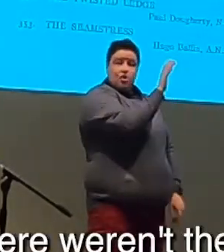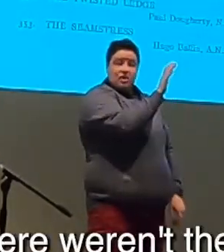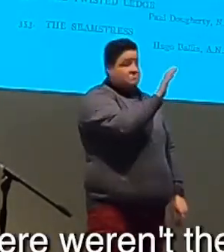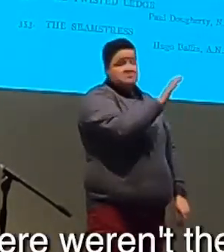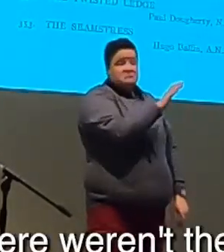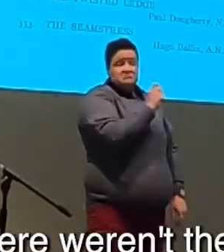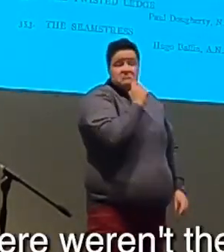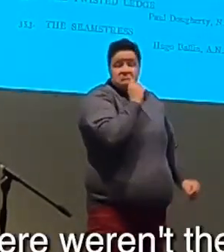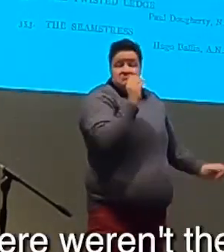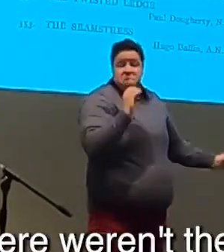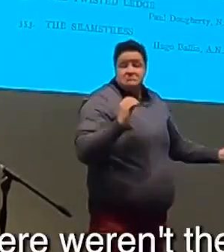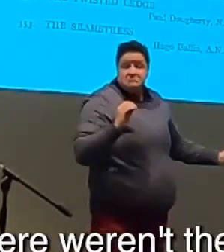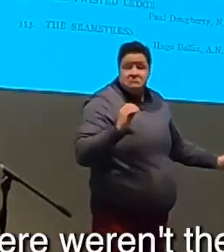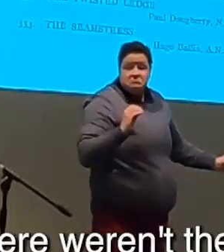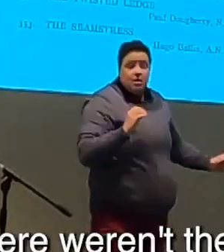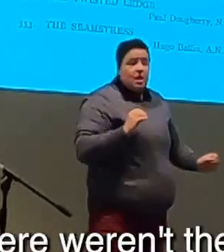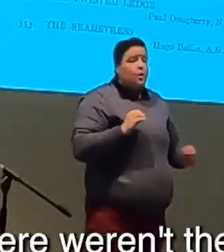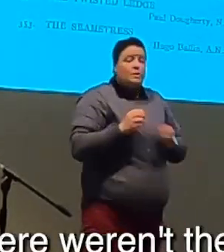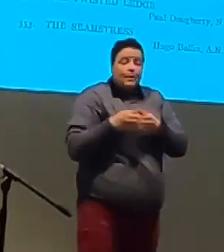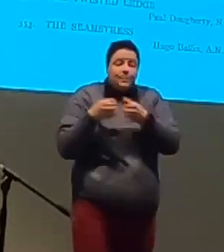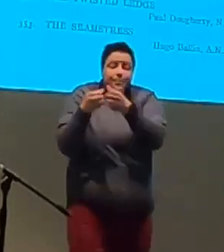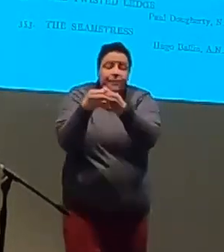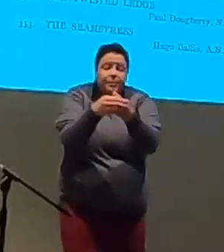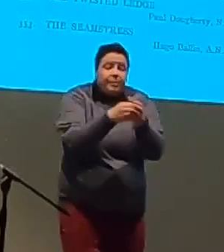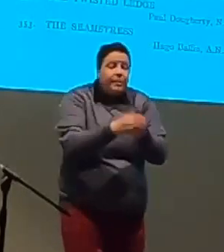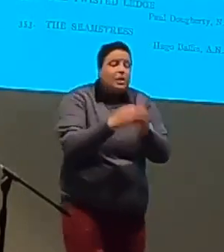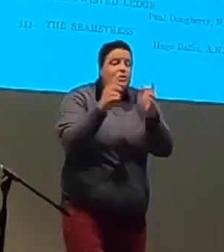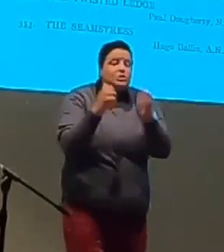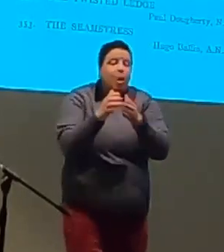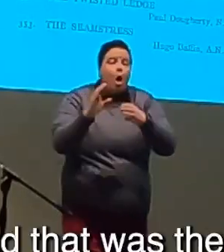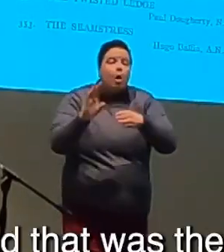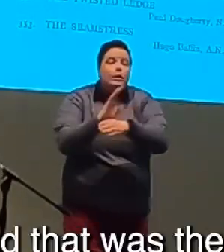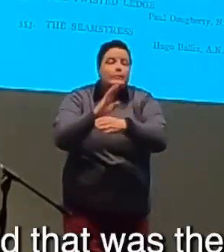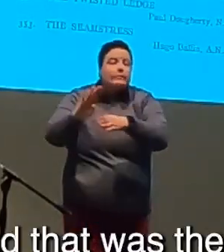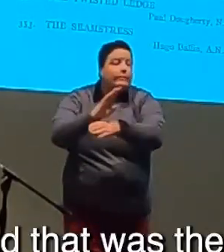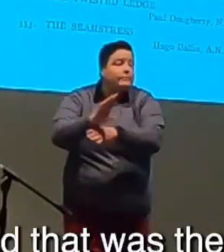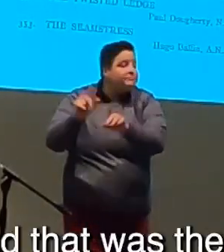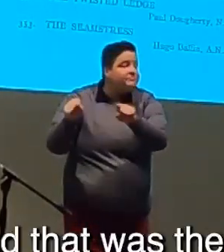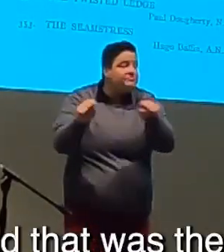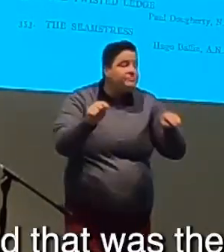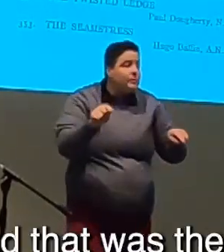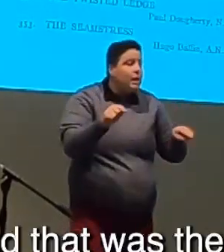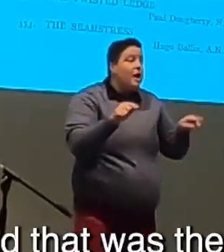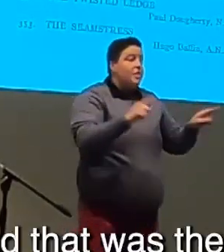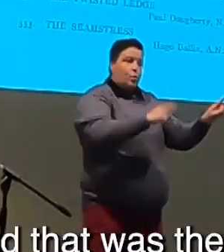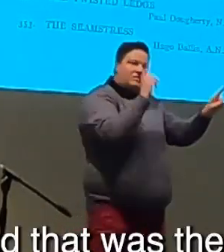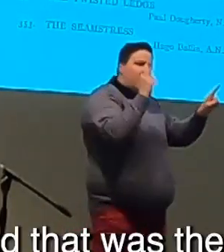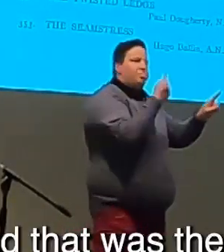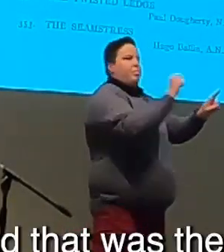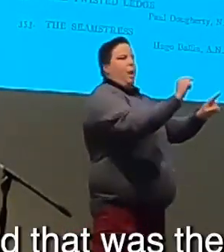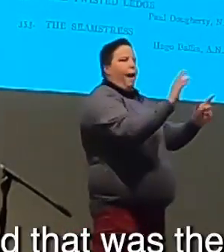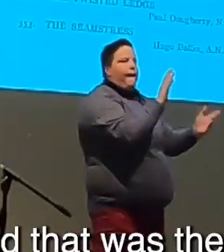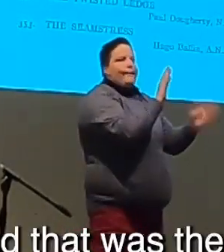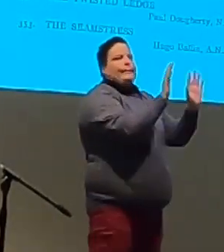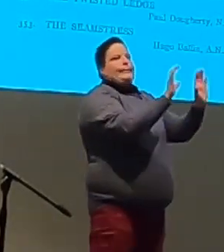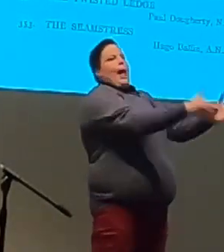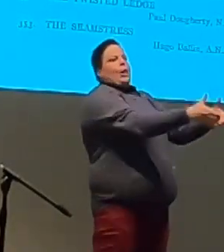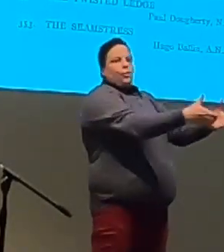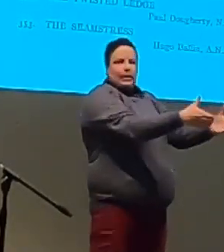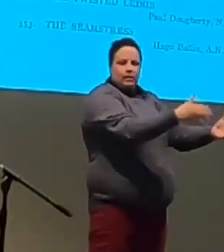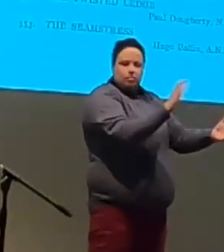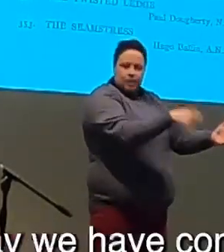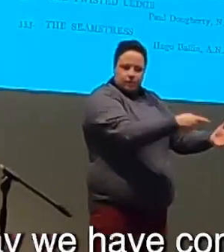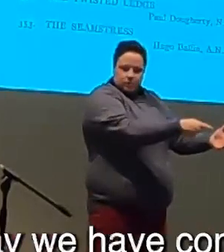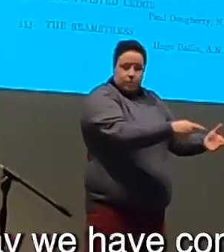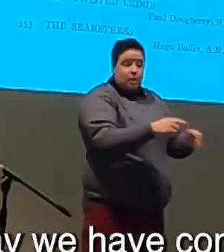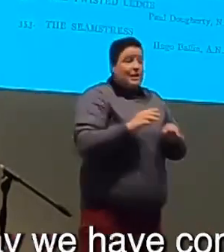weren't these small individual galleries, there was the Academy, and that was the place to present contemporary art.